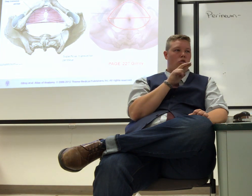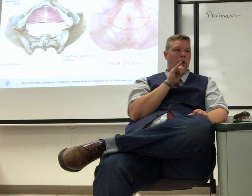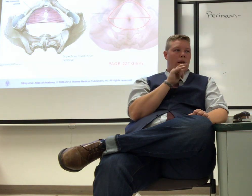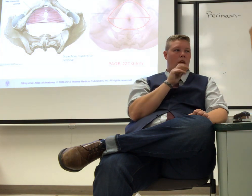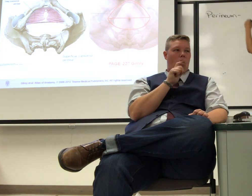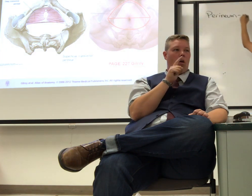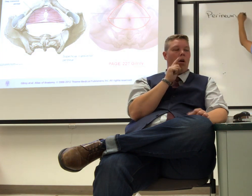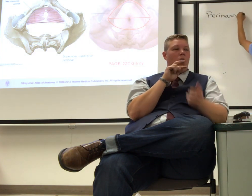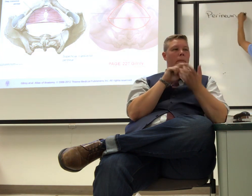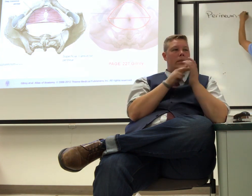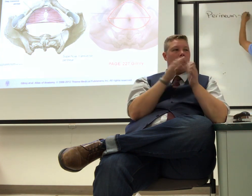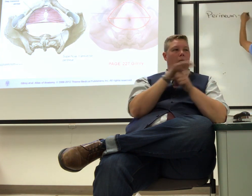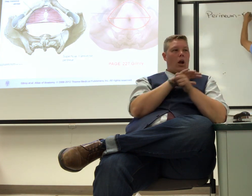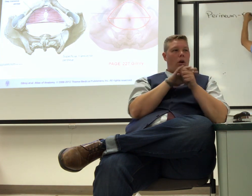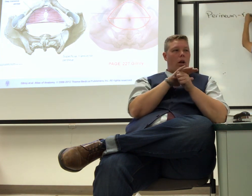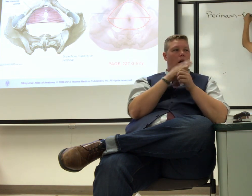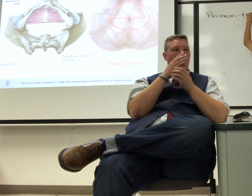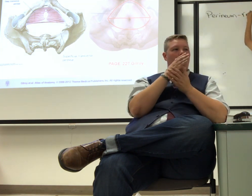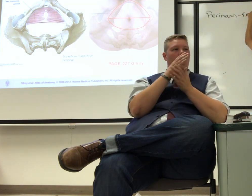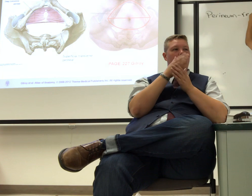buttocks.